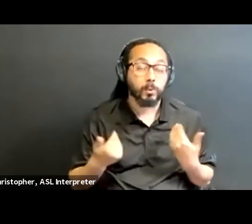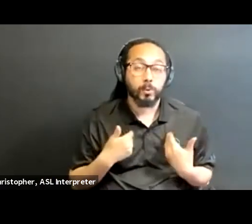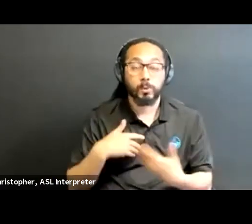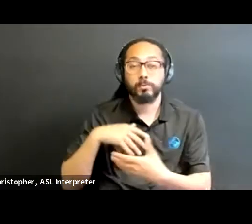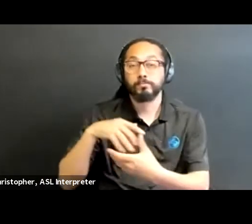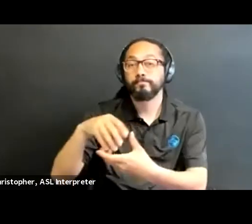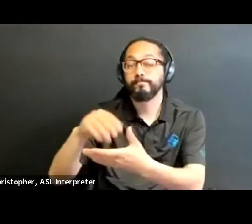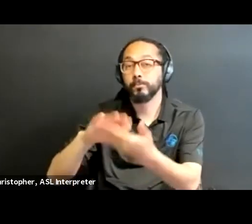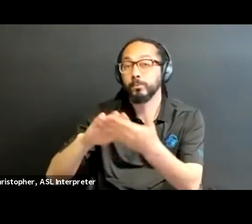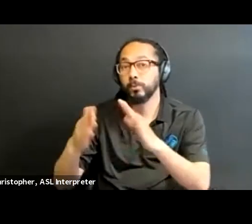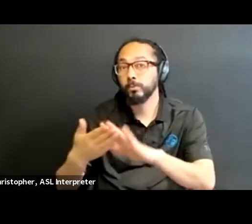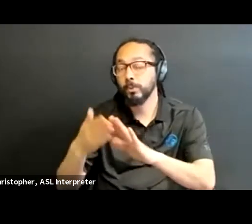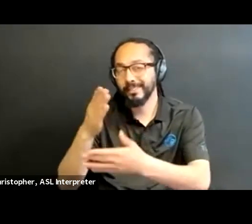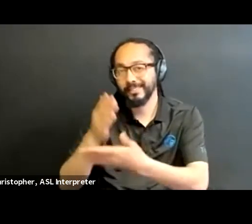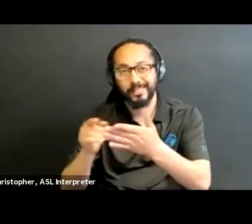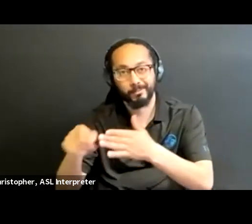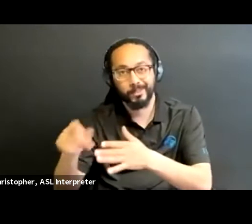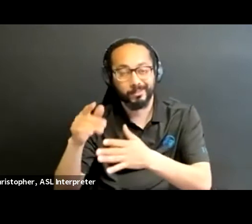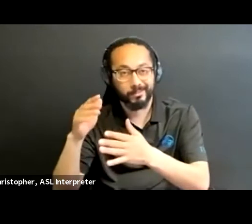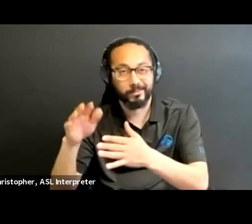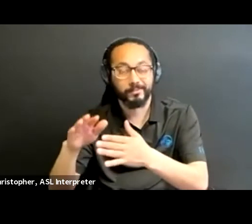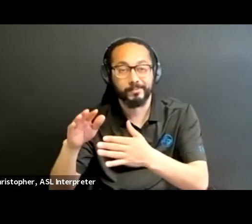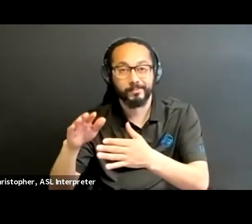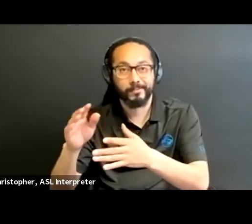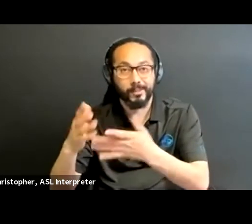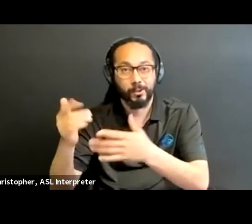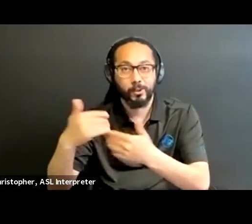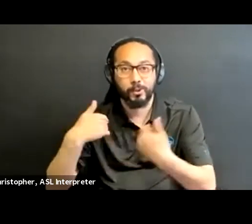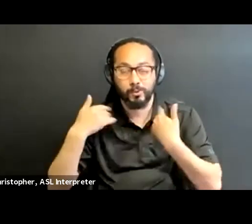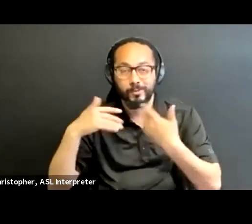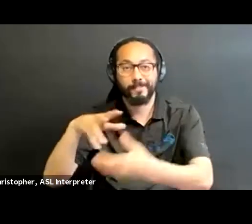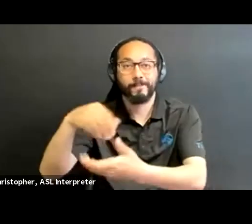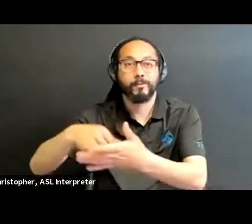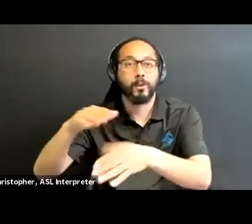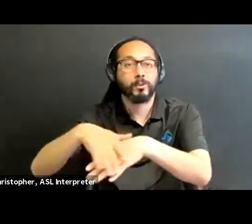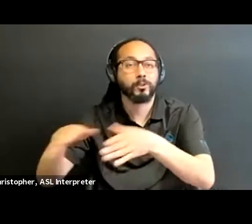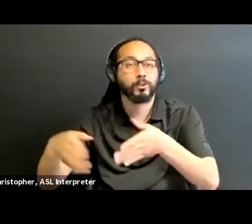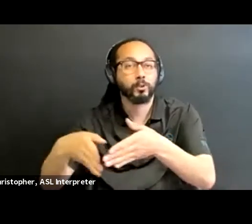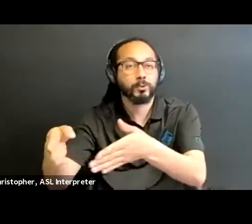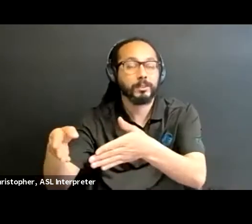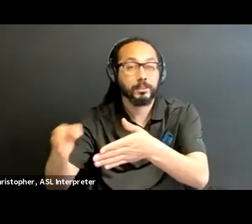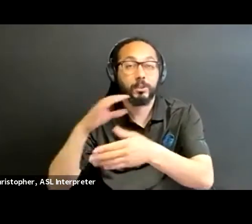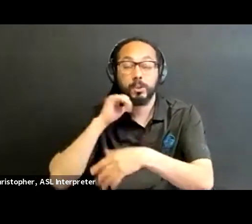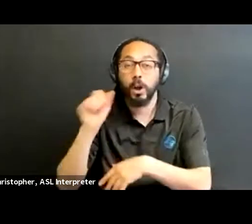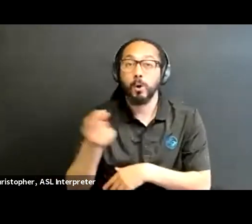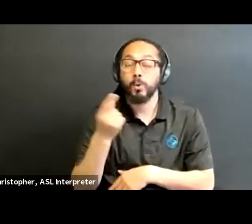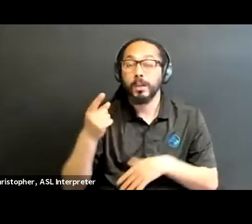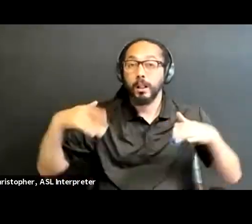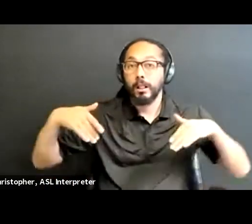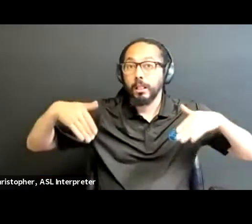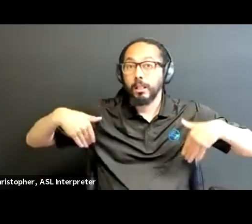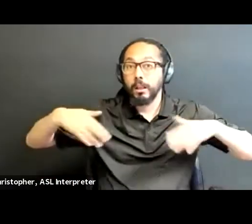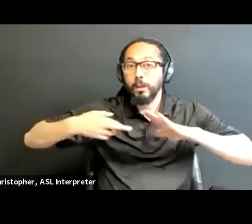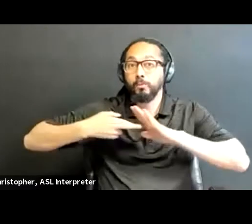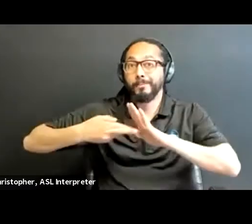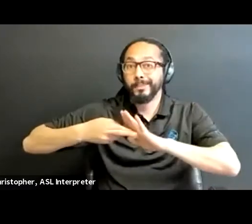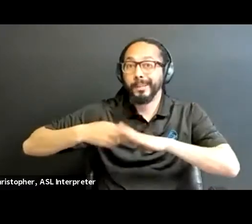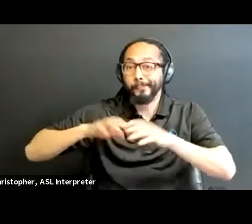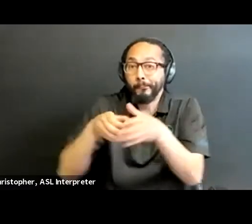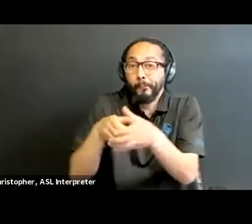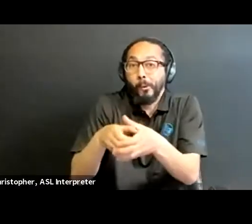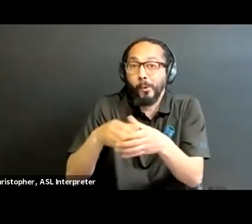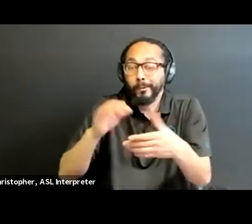are, for example, street involved. So not just underrepresented groups, but also groups, for example, that previous